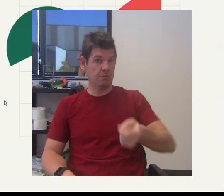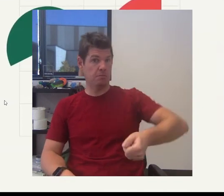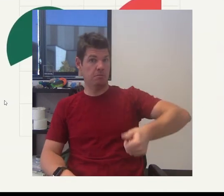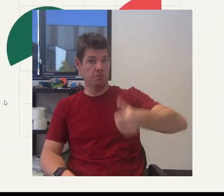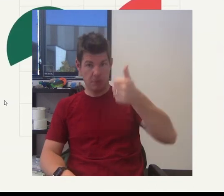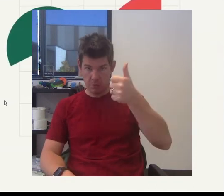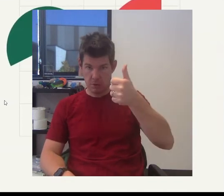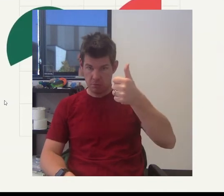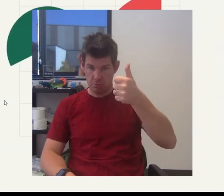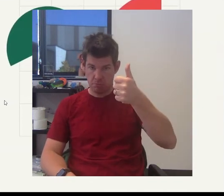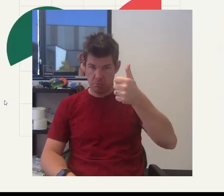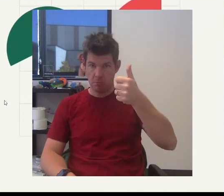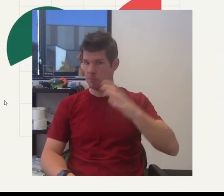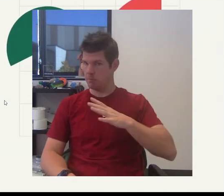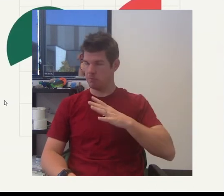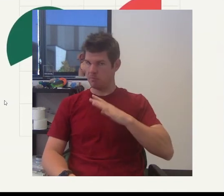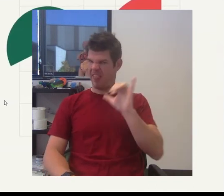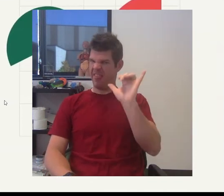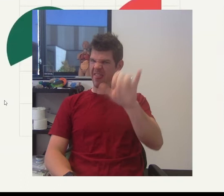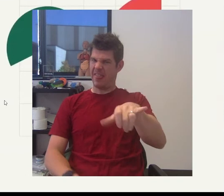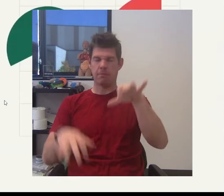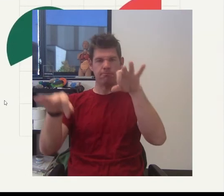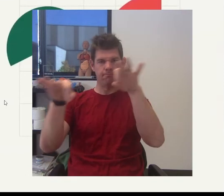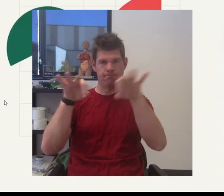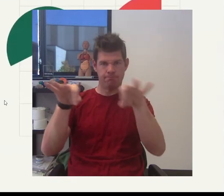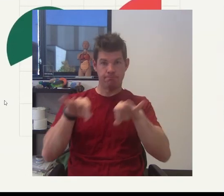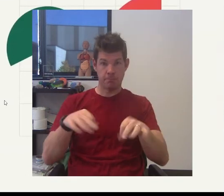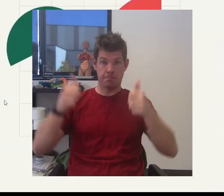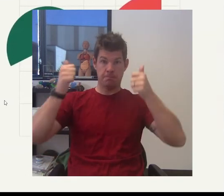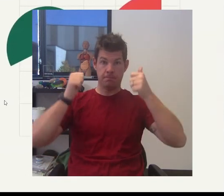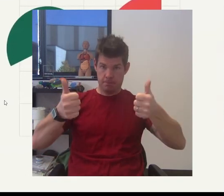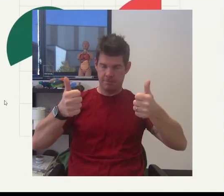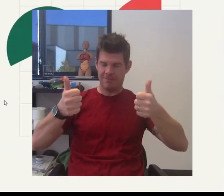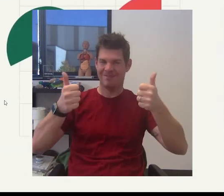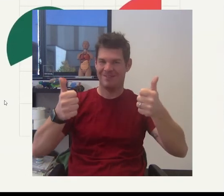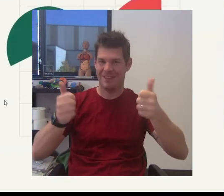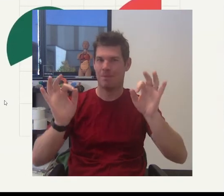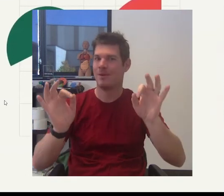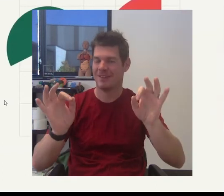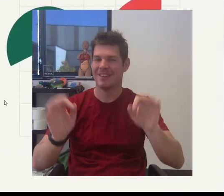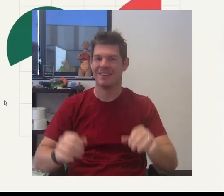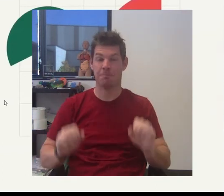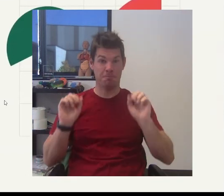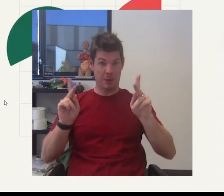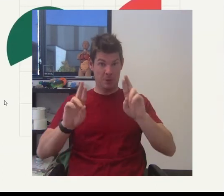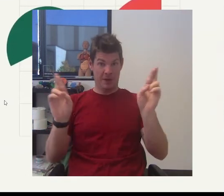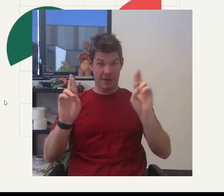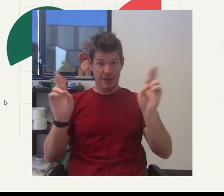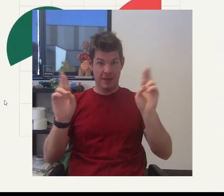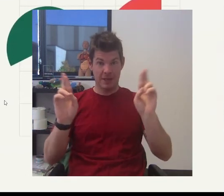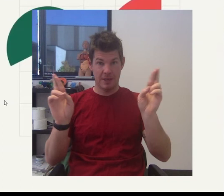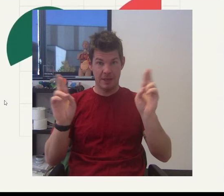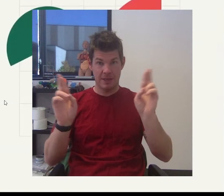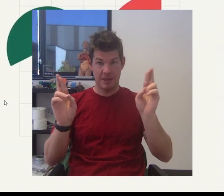thumbs up if you understand that set of instructions? All right, on your mark,